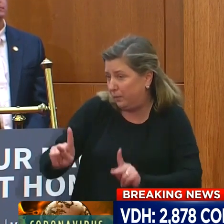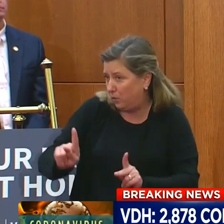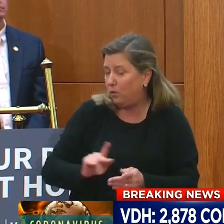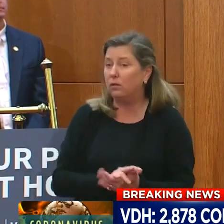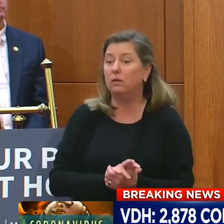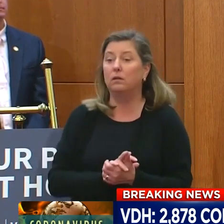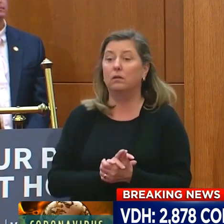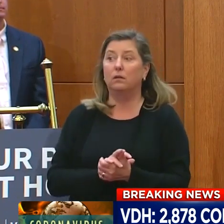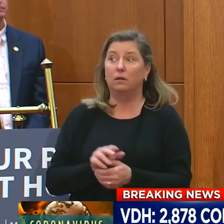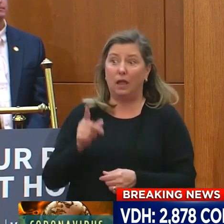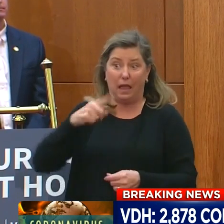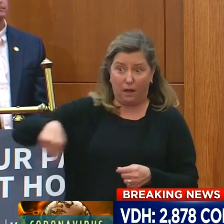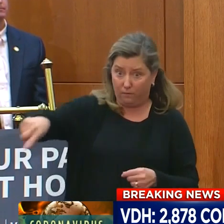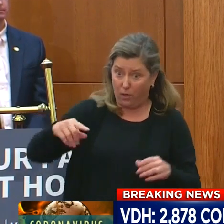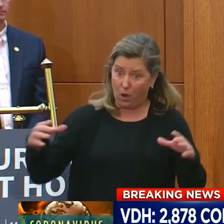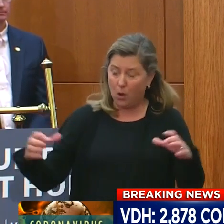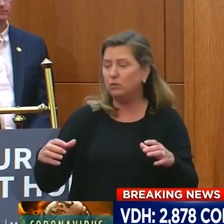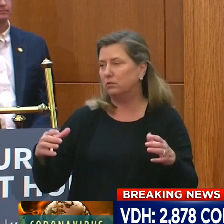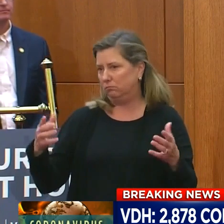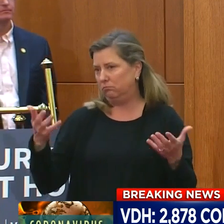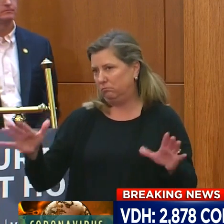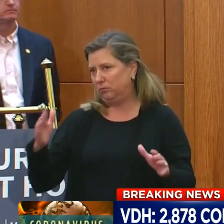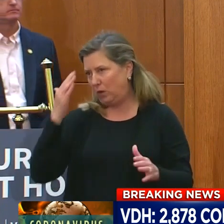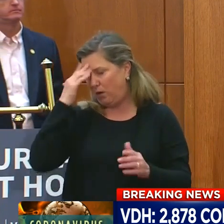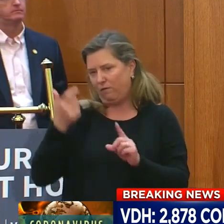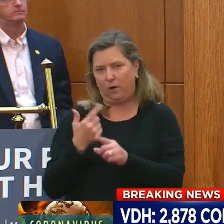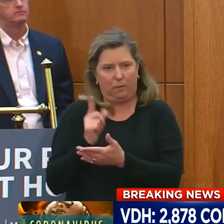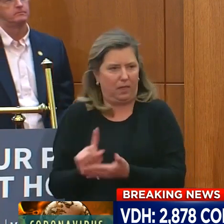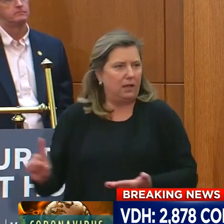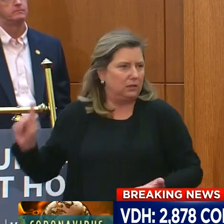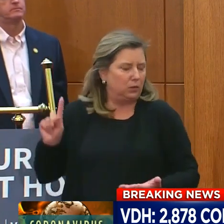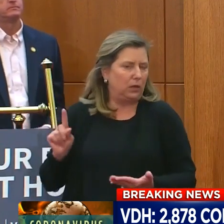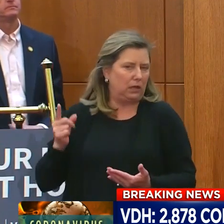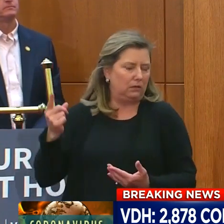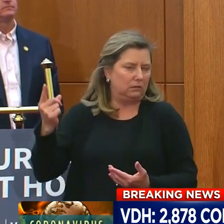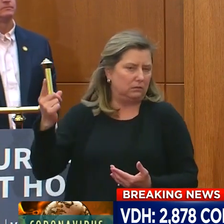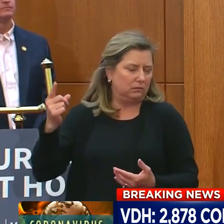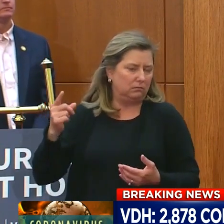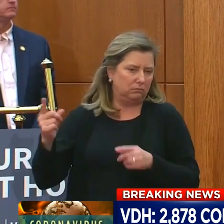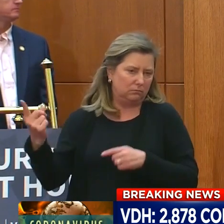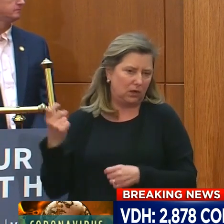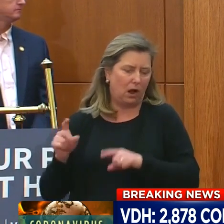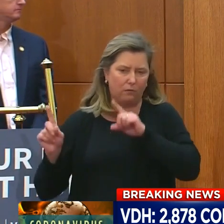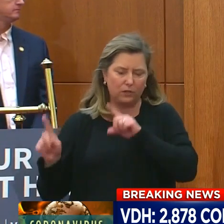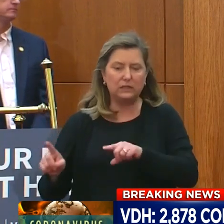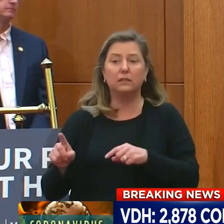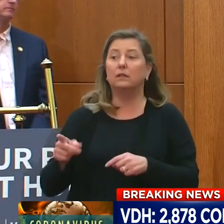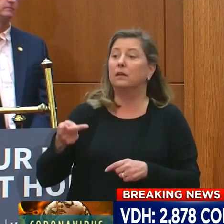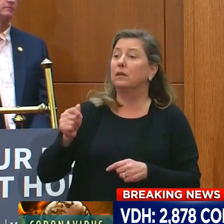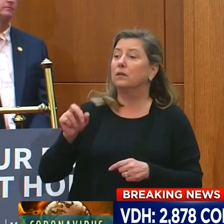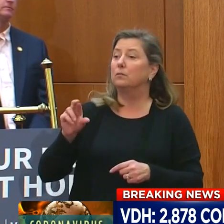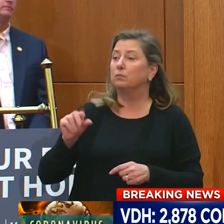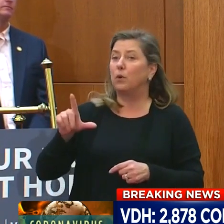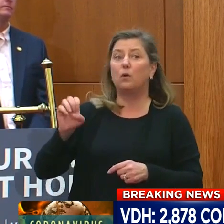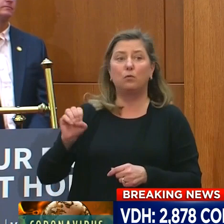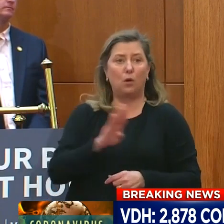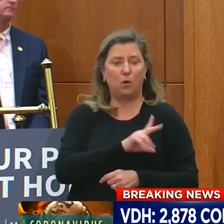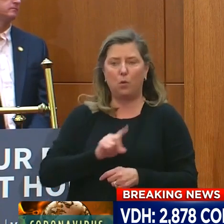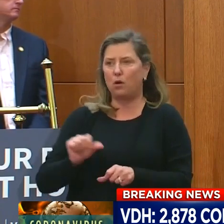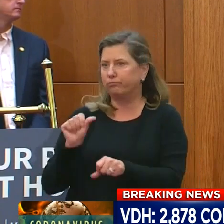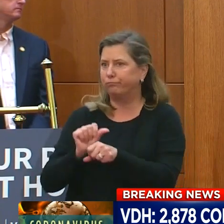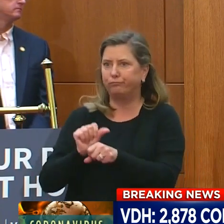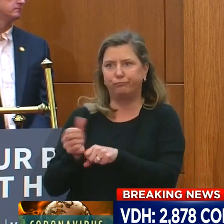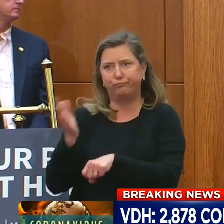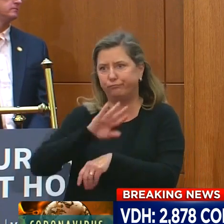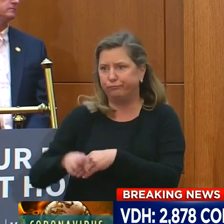So, and of those, as you know from our last week's one of the press conferences, the Parole Board has been working overtime to review